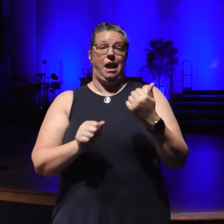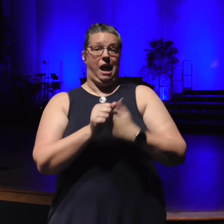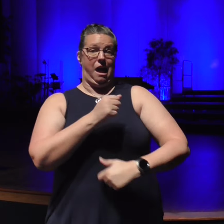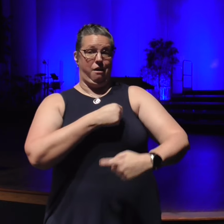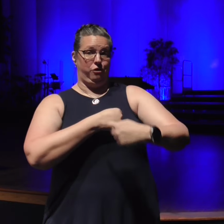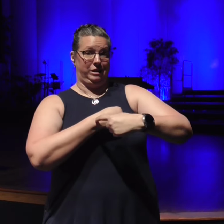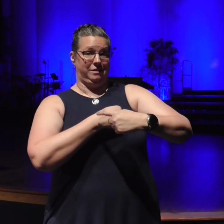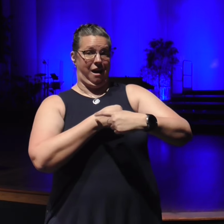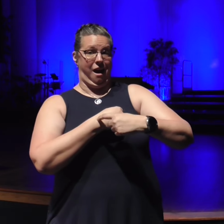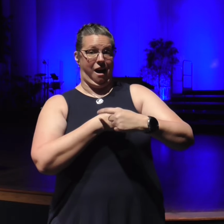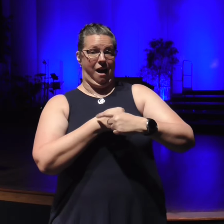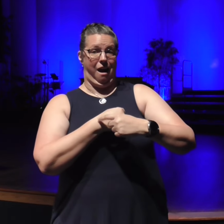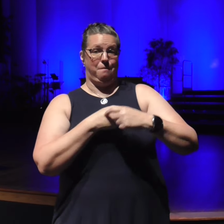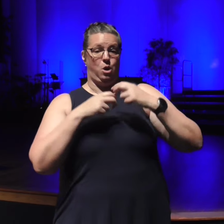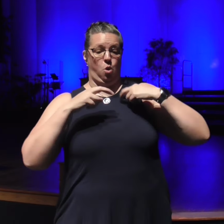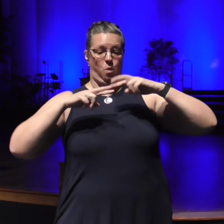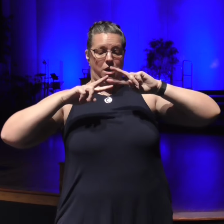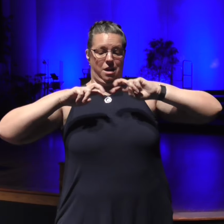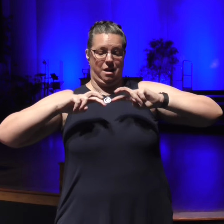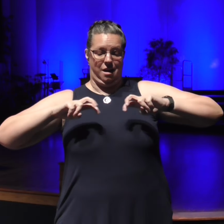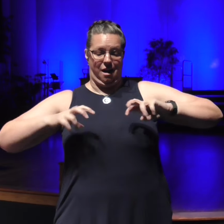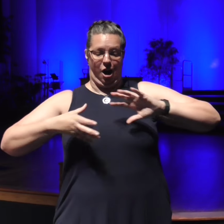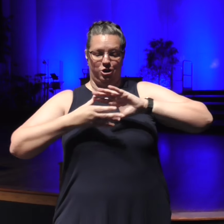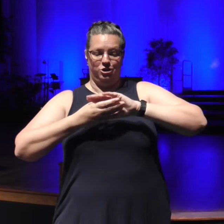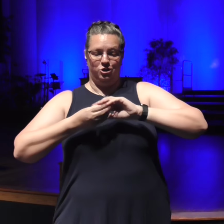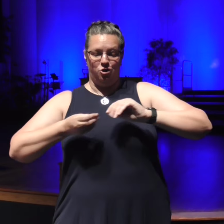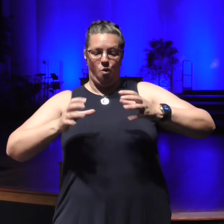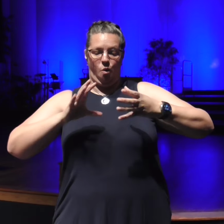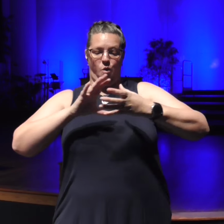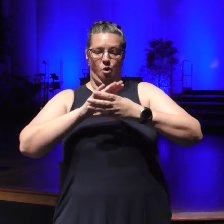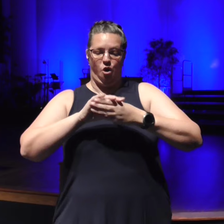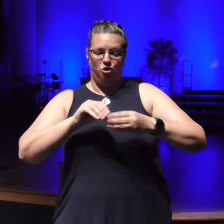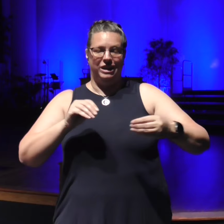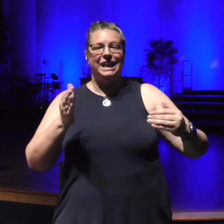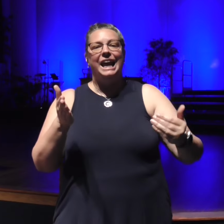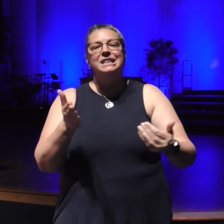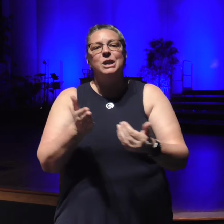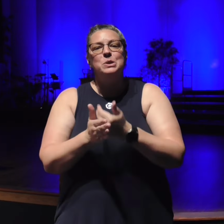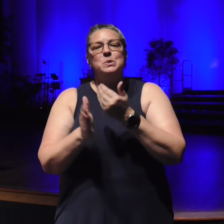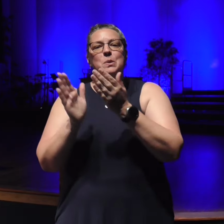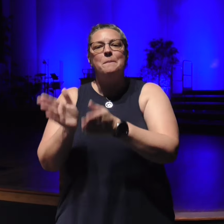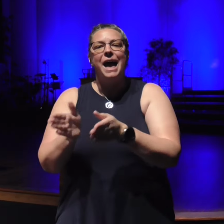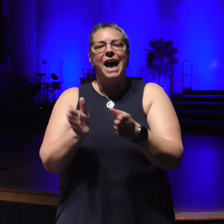these stories, we create a new pattern.